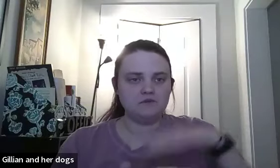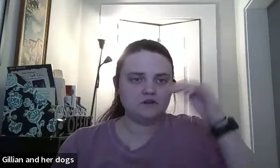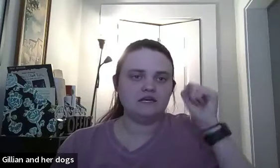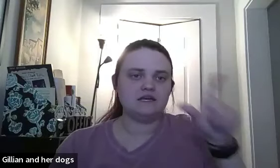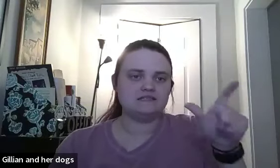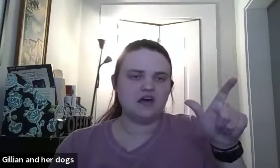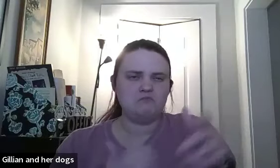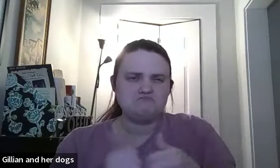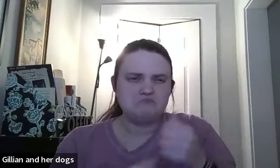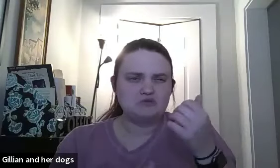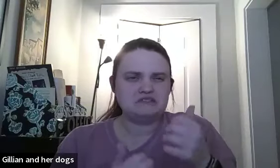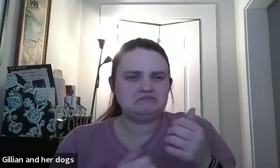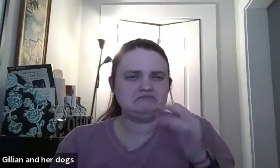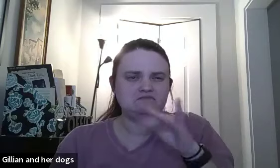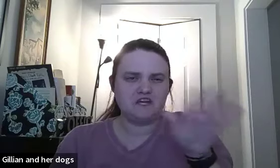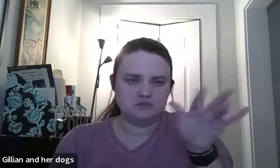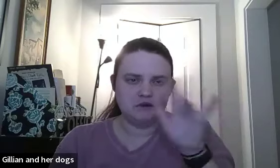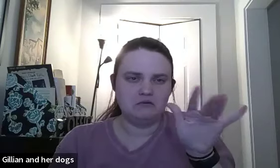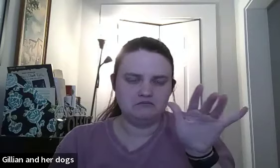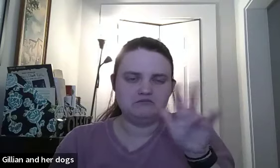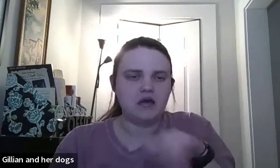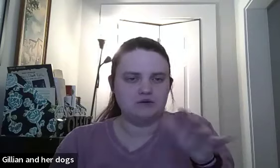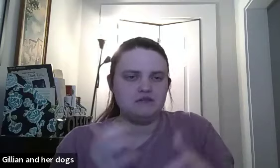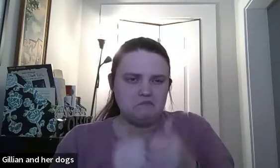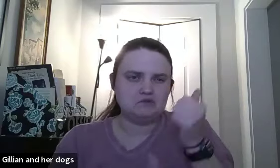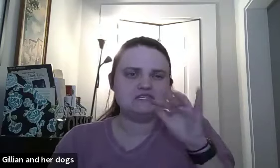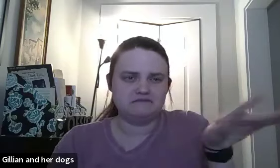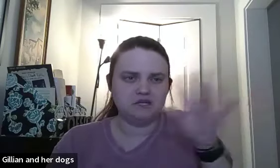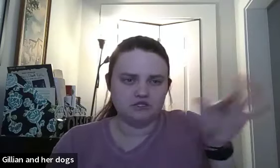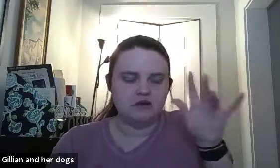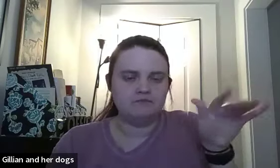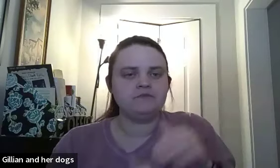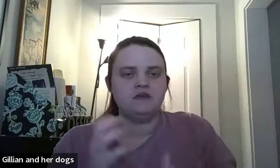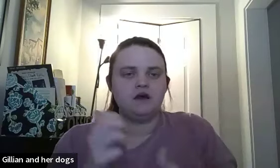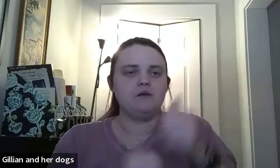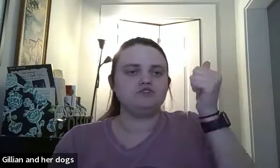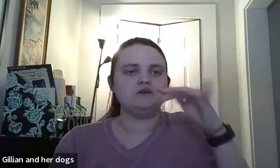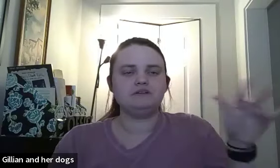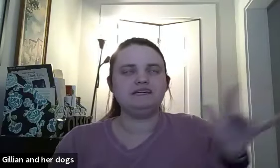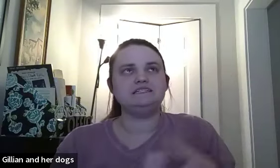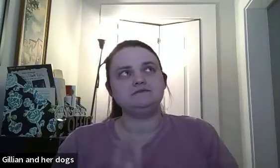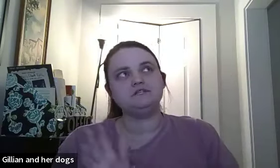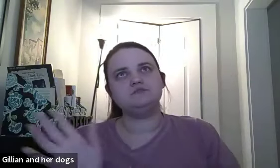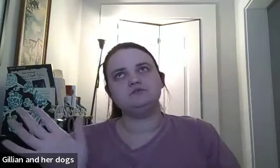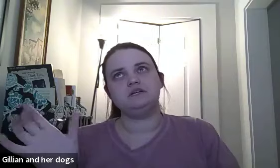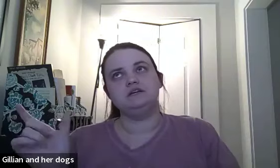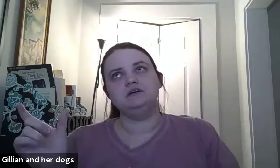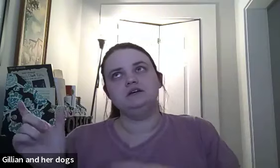I'm learning ASL, most fingerspell, I would do that, mostly fingerspell. There's not really a difference between